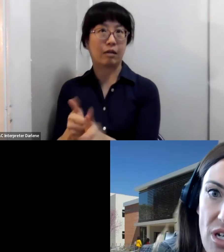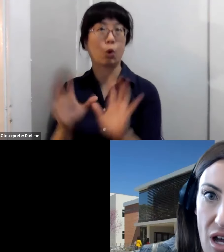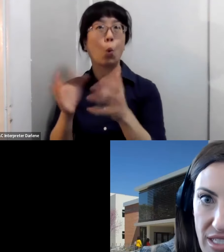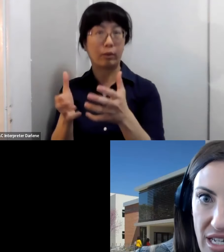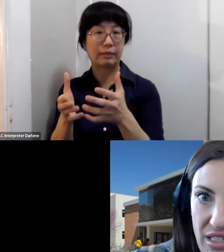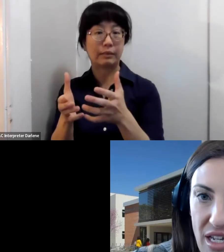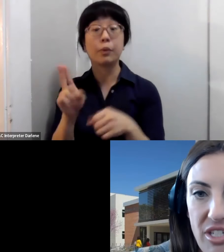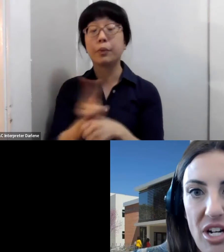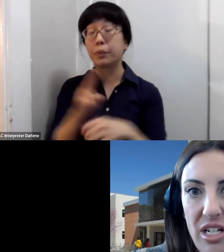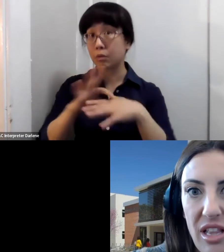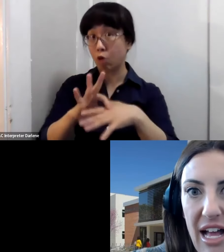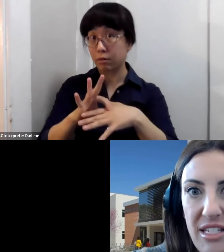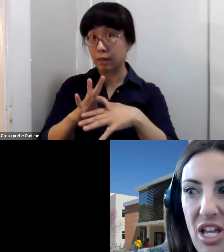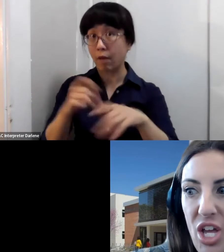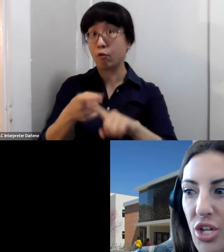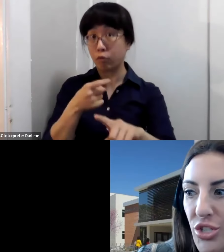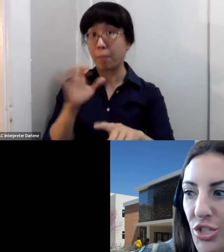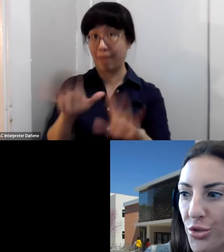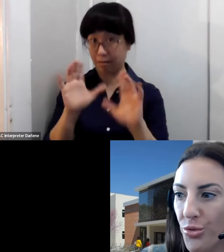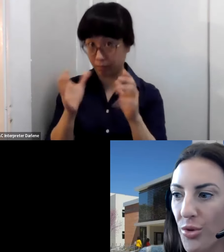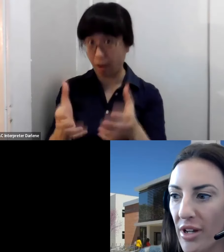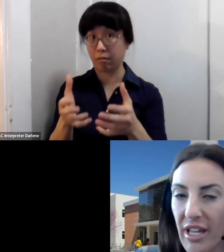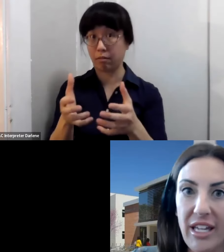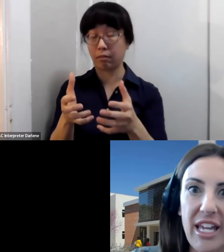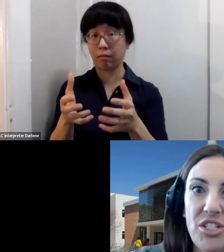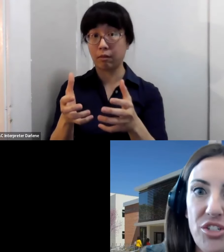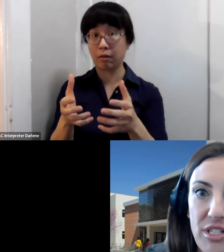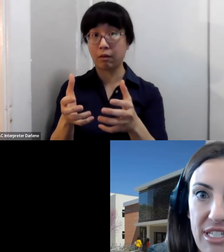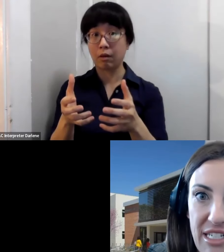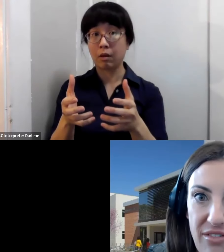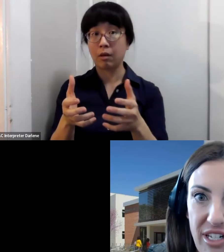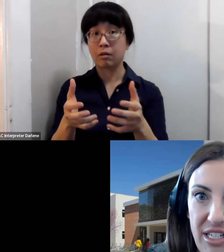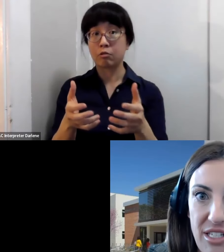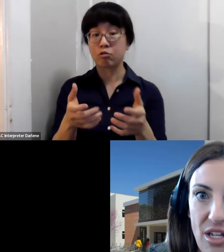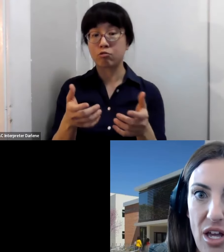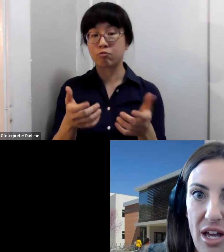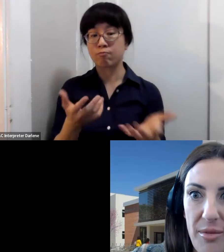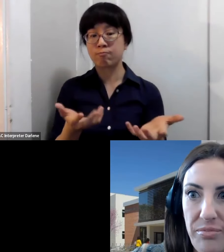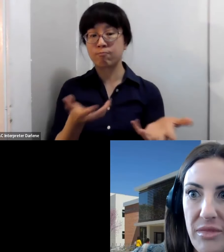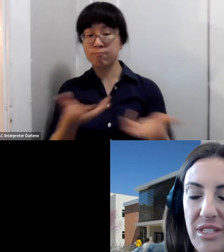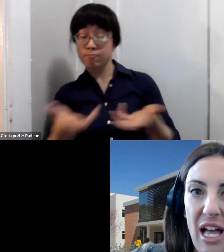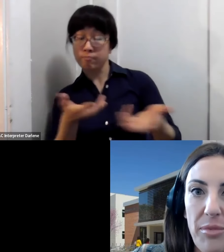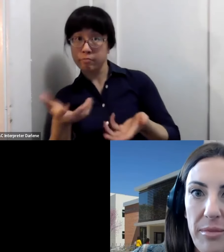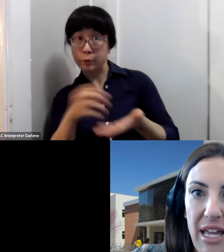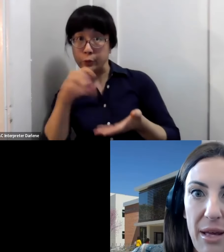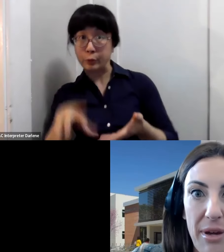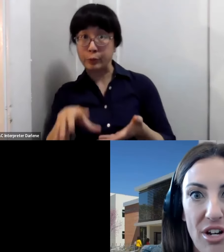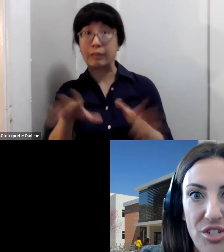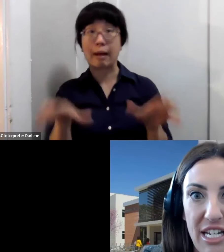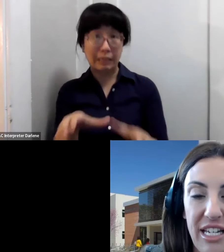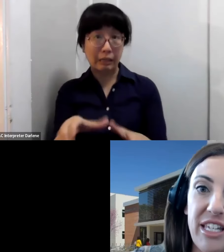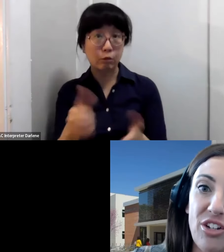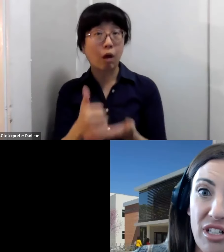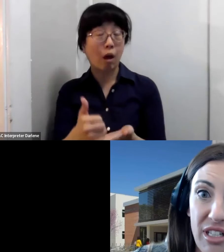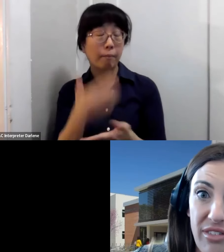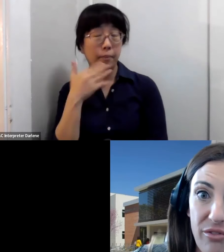use the content of the target class to engage students in activities to help them get a better